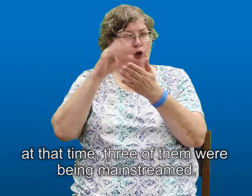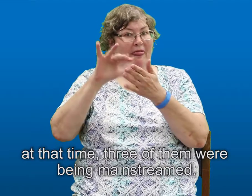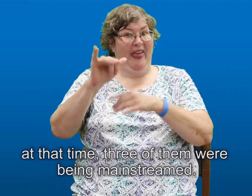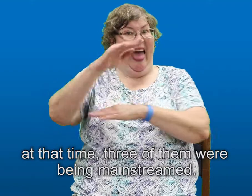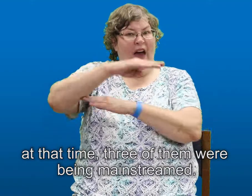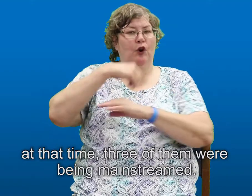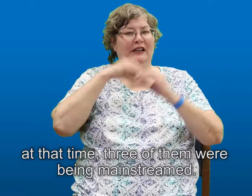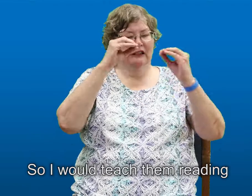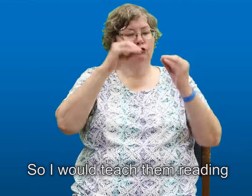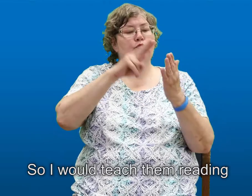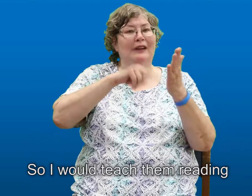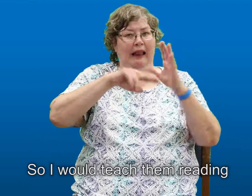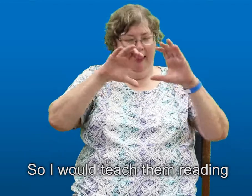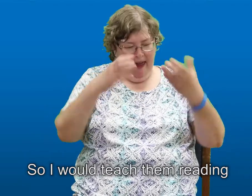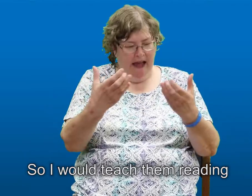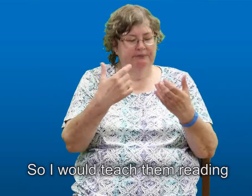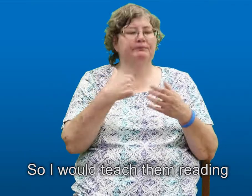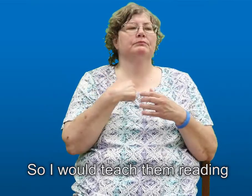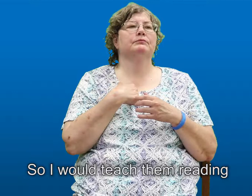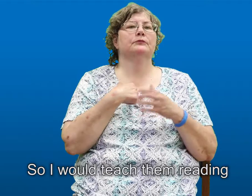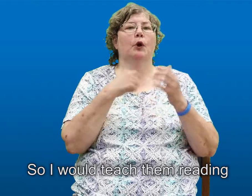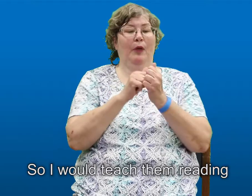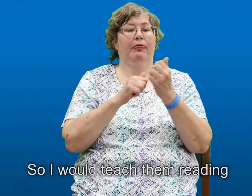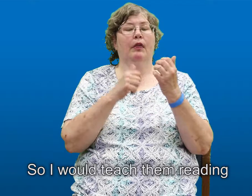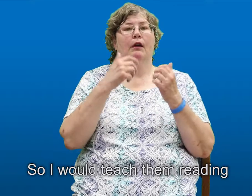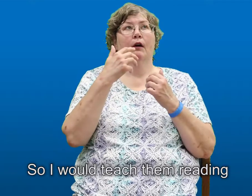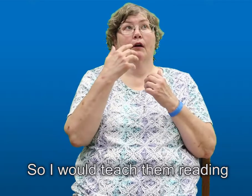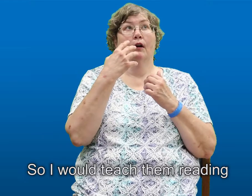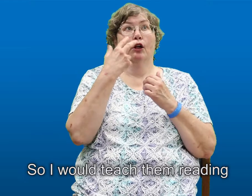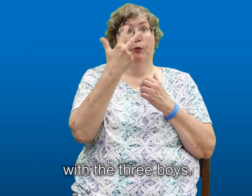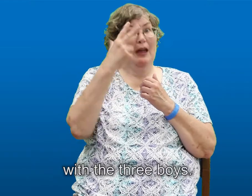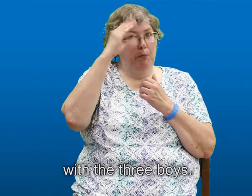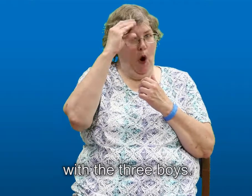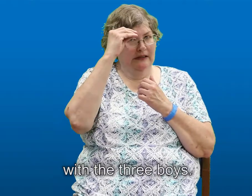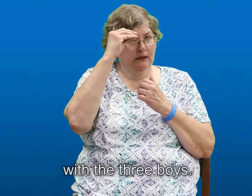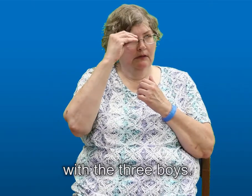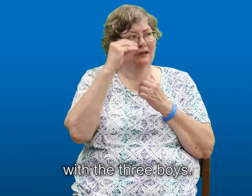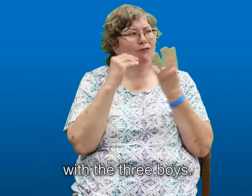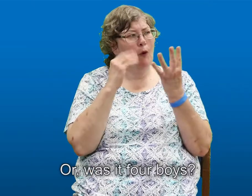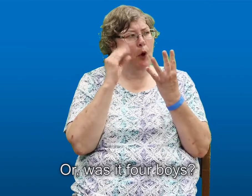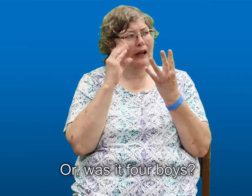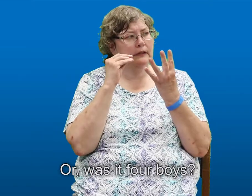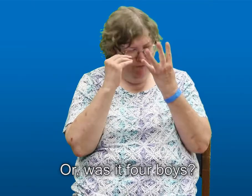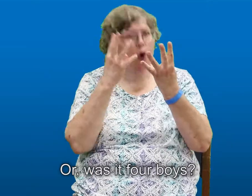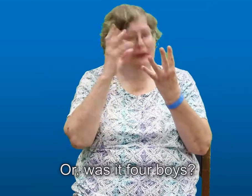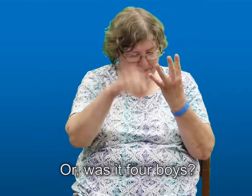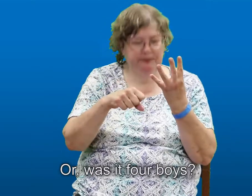mainstream. So I would teach them reading. You know, the three boys, or the four boys.